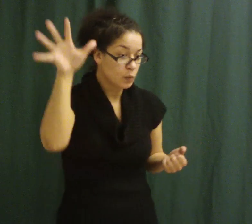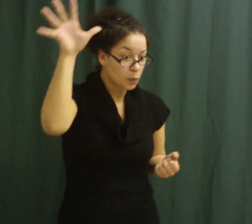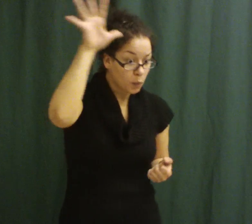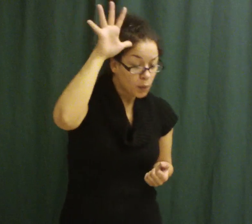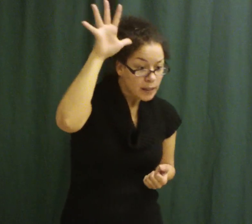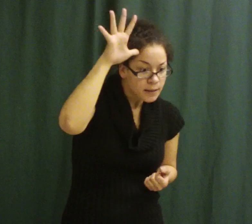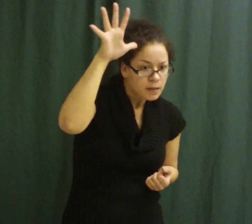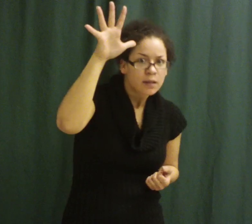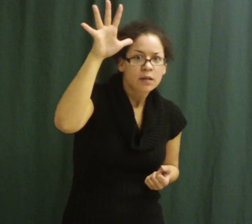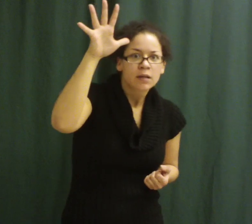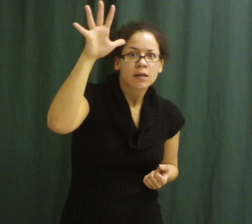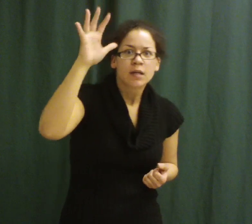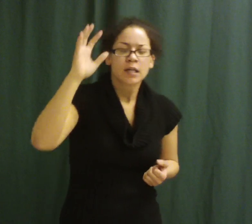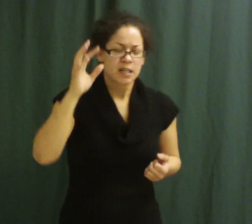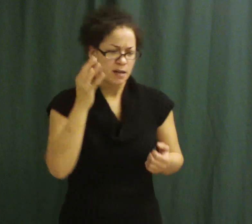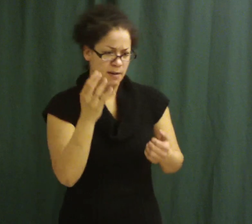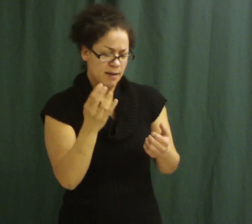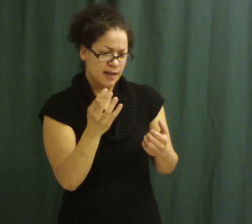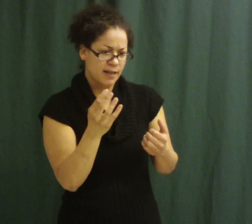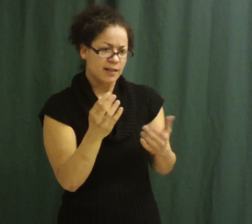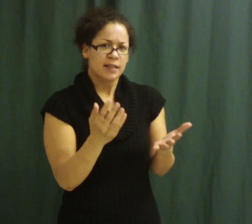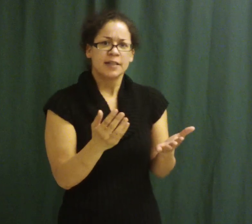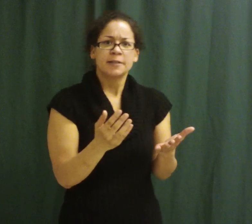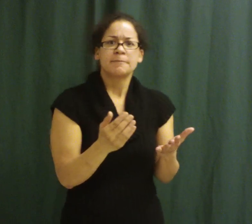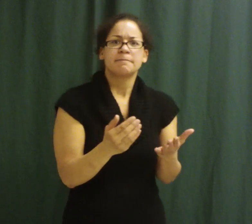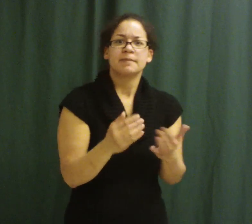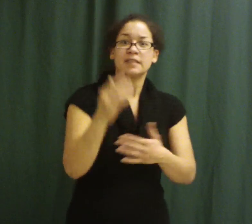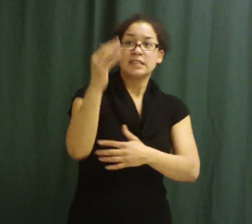and charred tens of thousands of evergreens